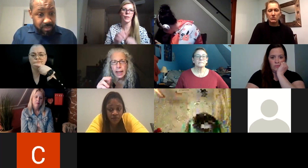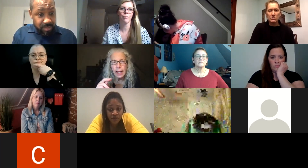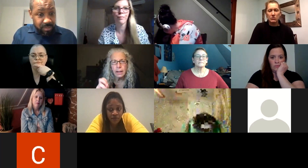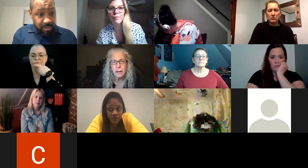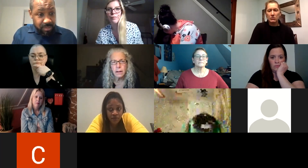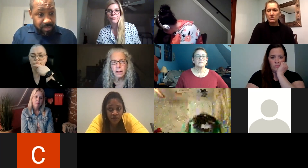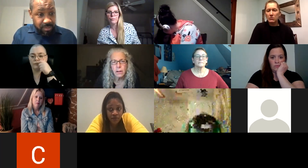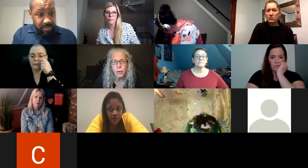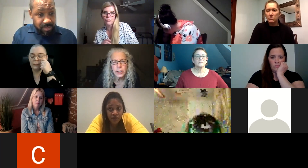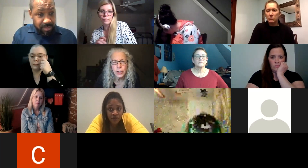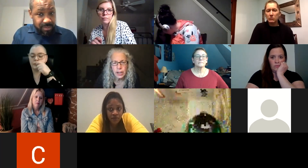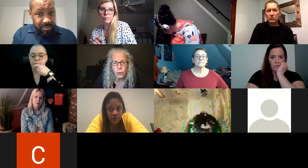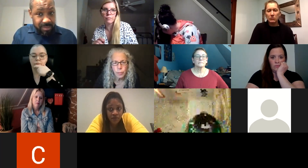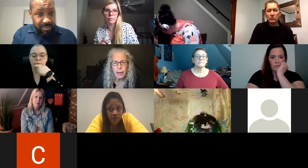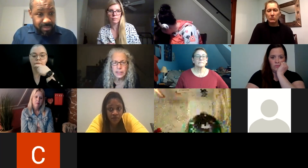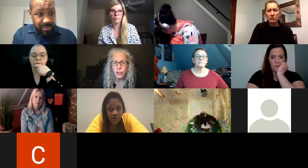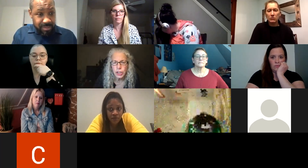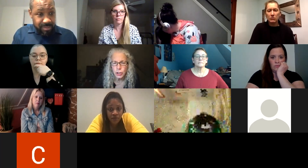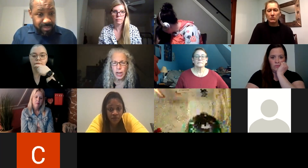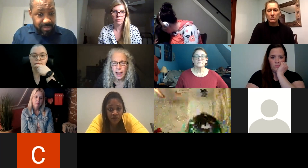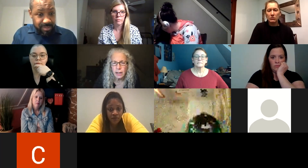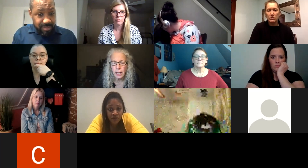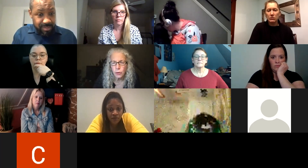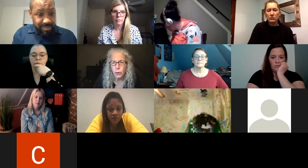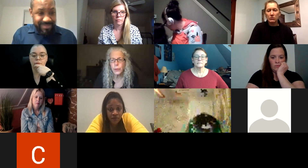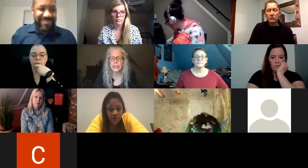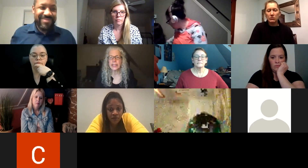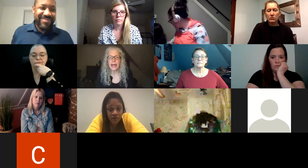And Rain just sent you a message in the chat. I don't know if you can see that.